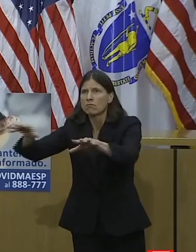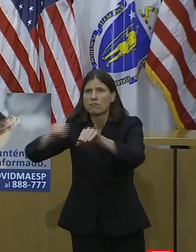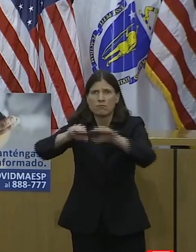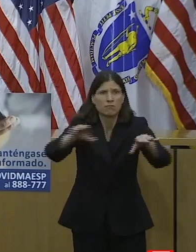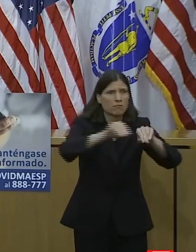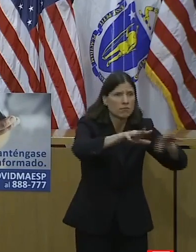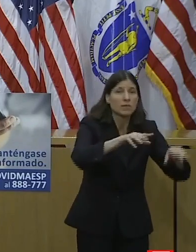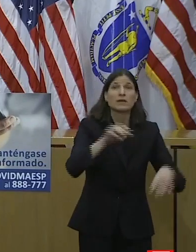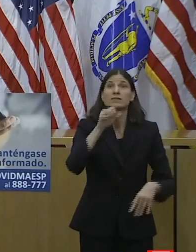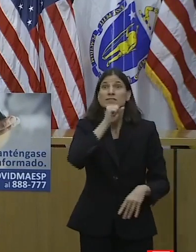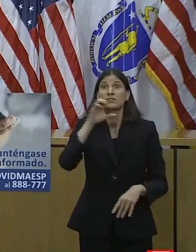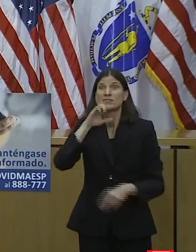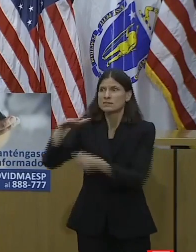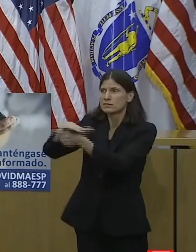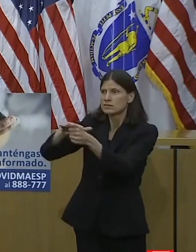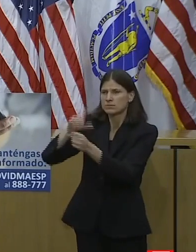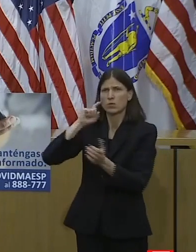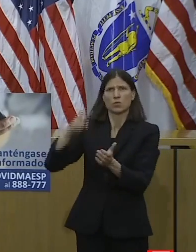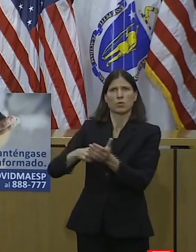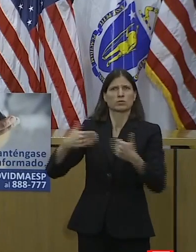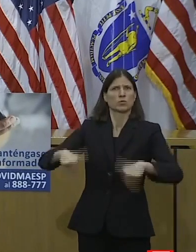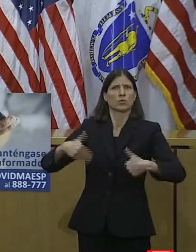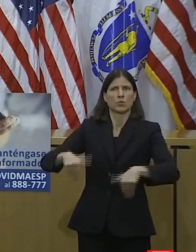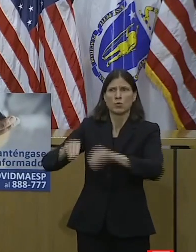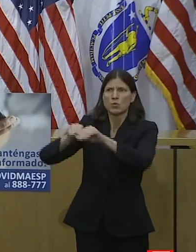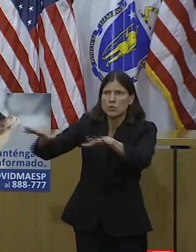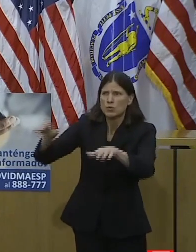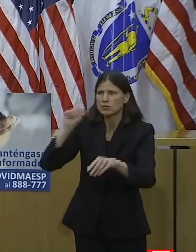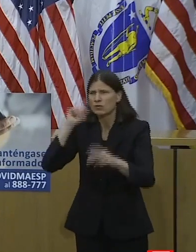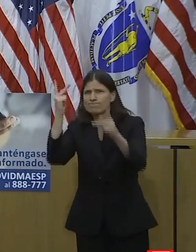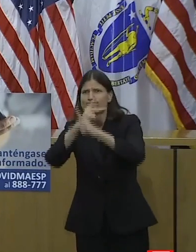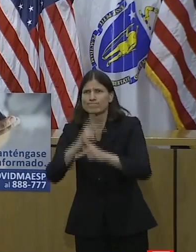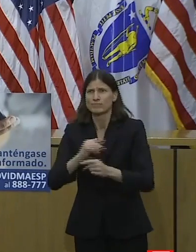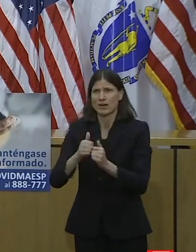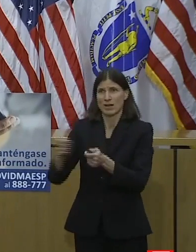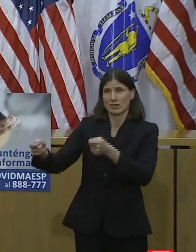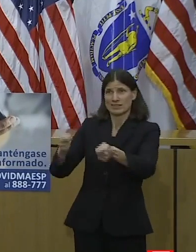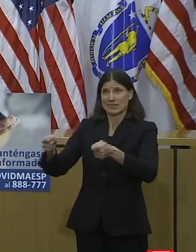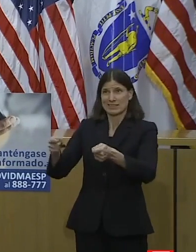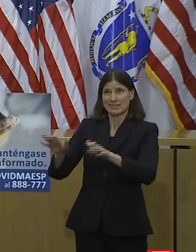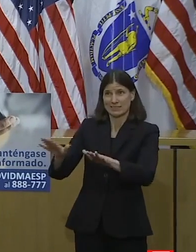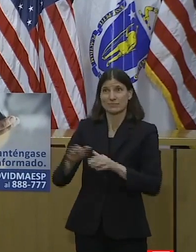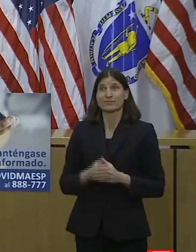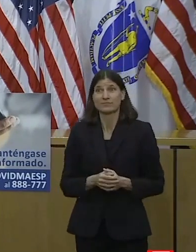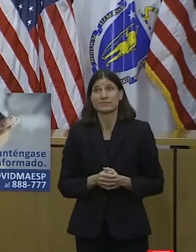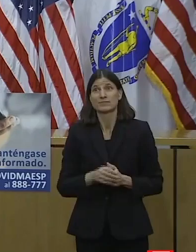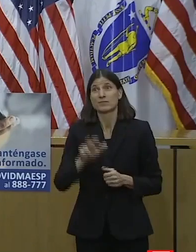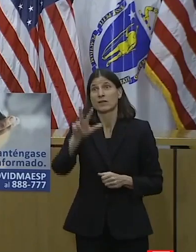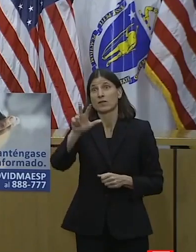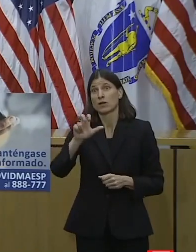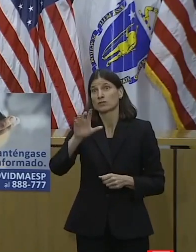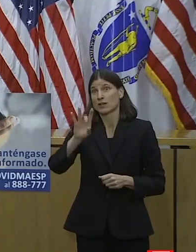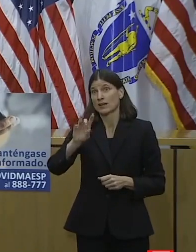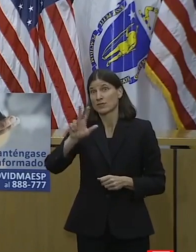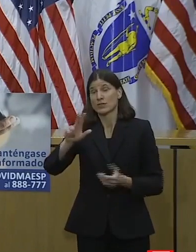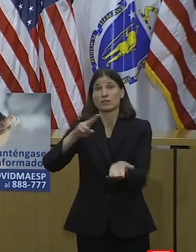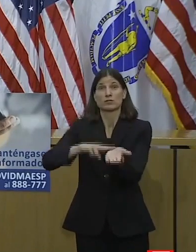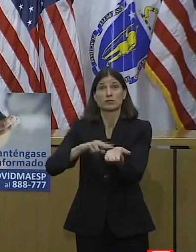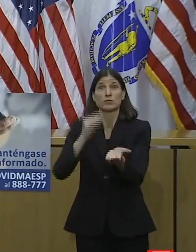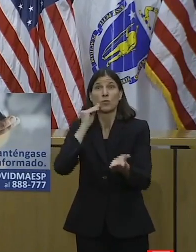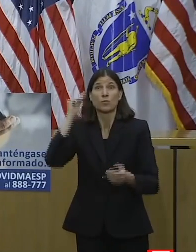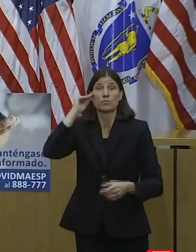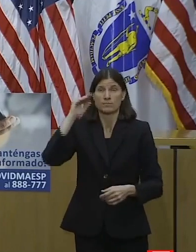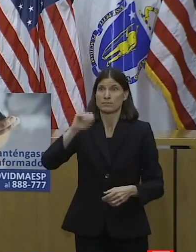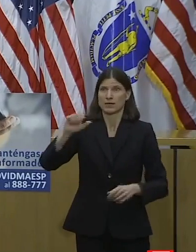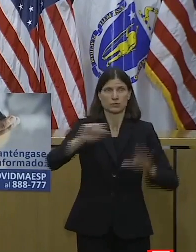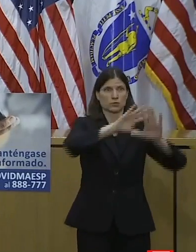In total, there are 383 nursing homes in Massachusetts, 255 assisted living residences, and 93 rest